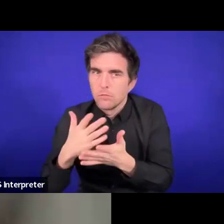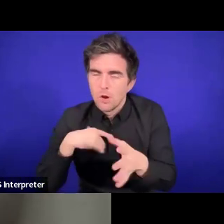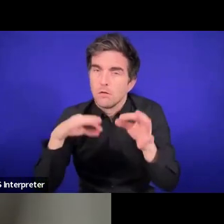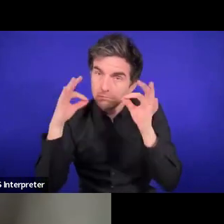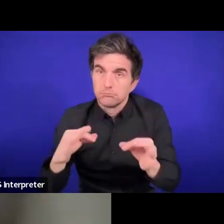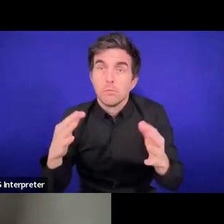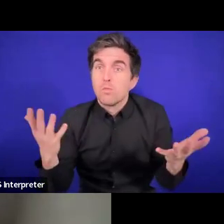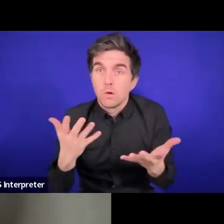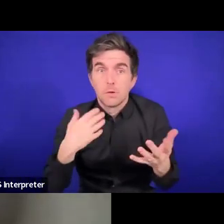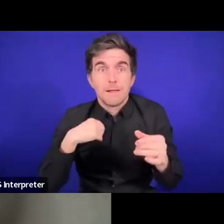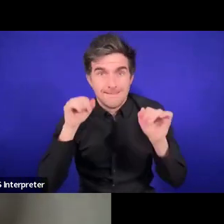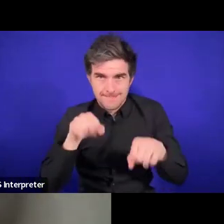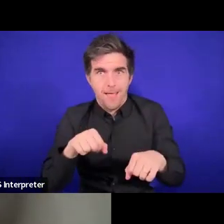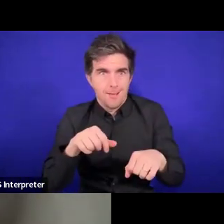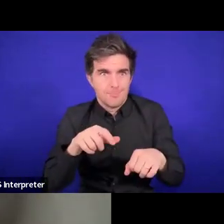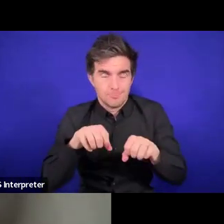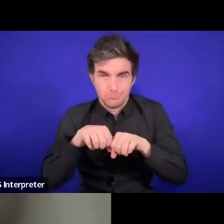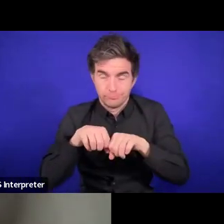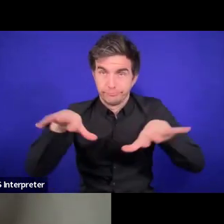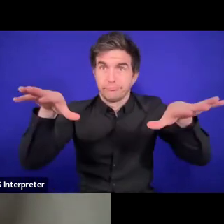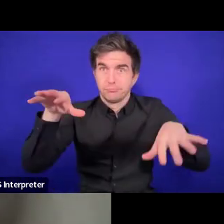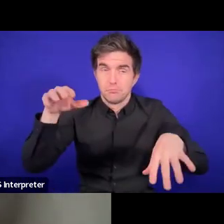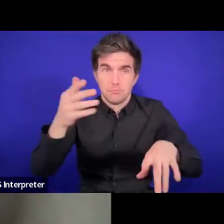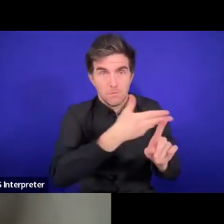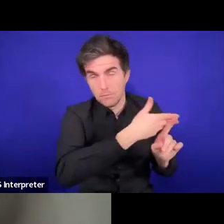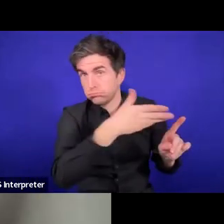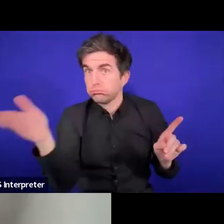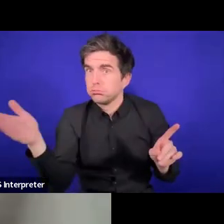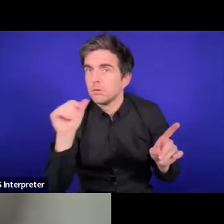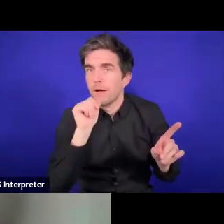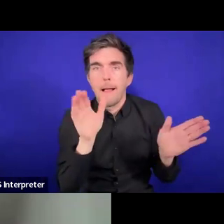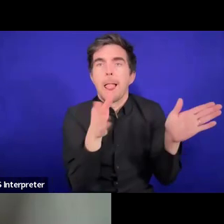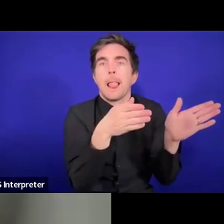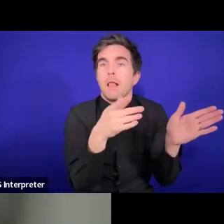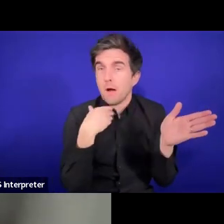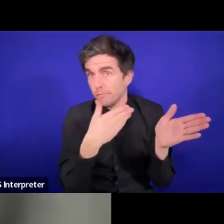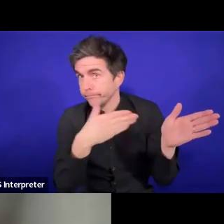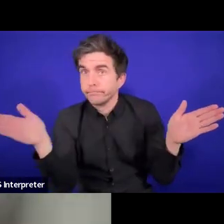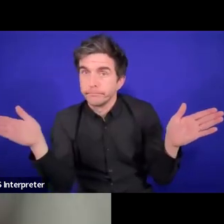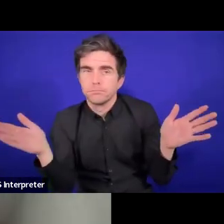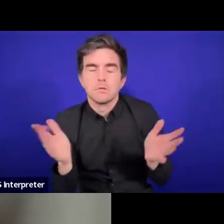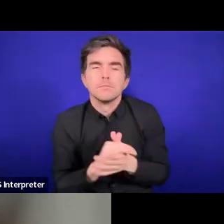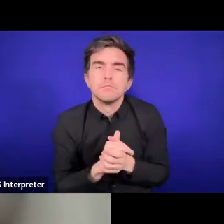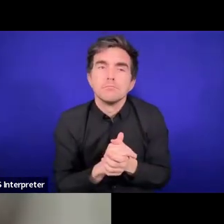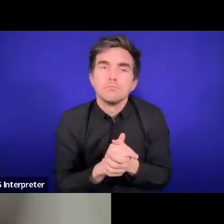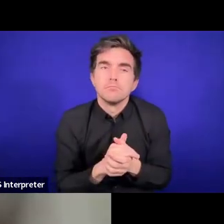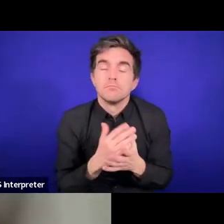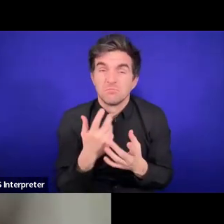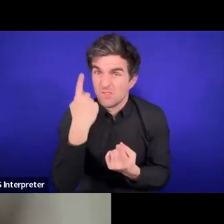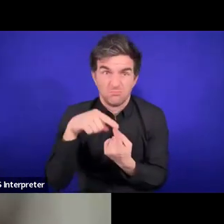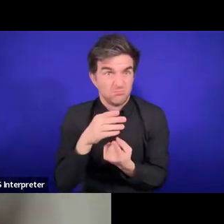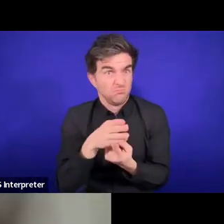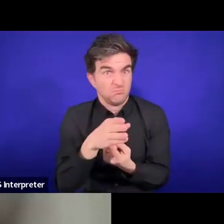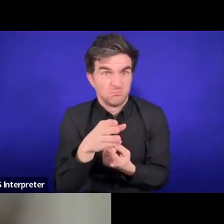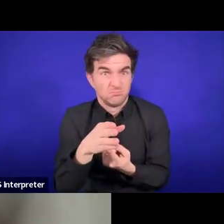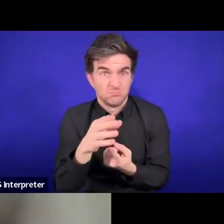participation, but it's a combination of different approach according to the needs and the available data. So we don't have,